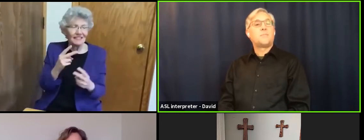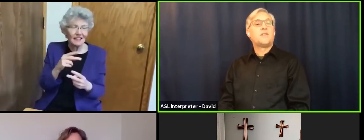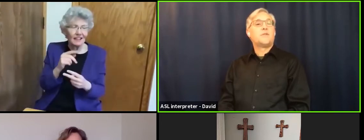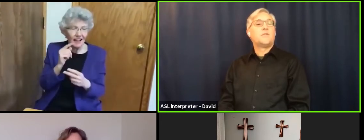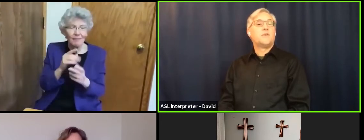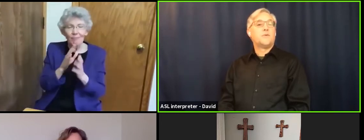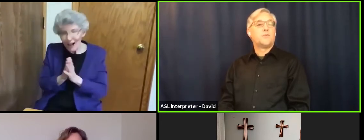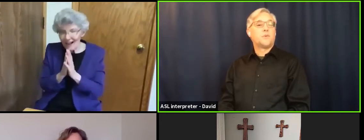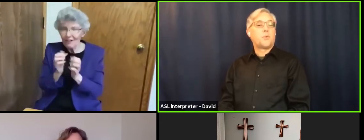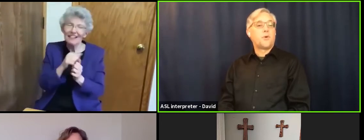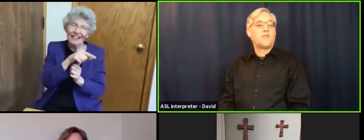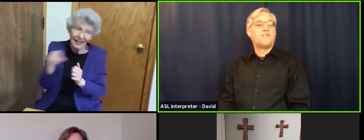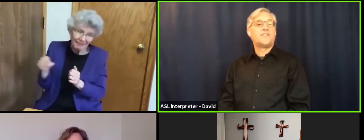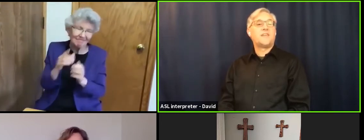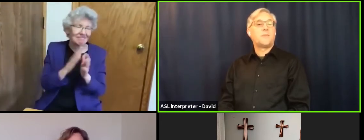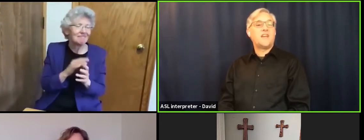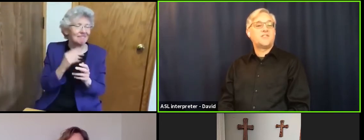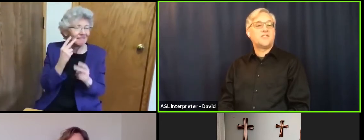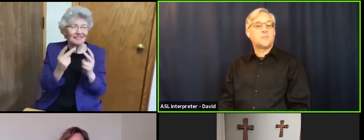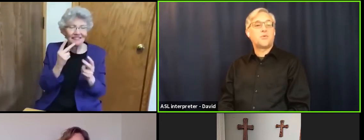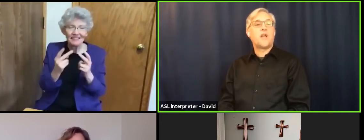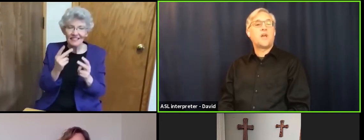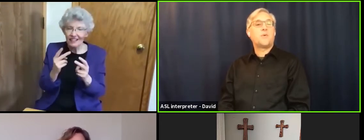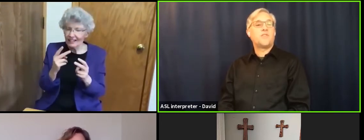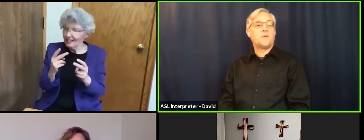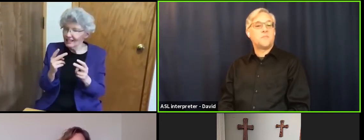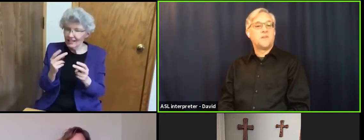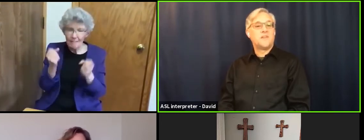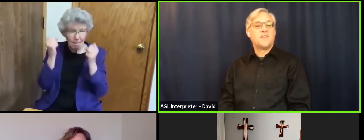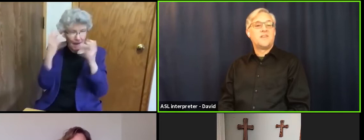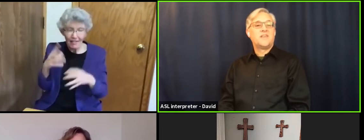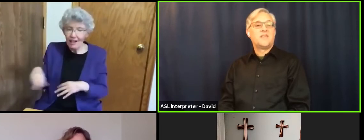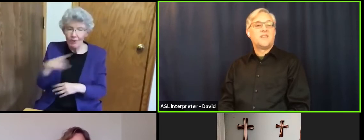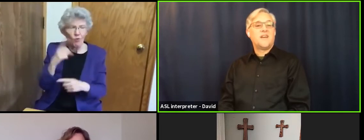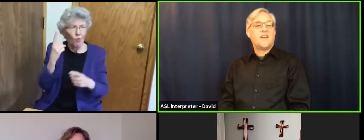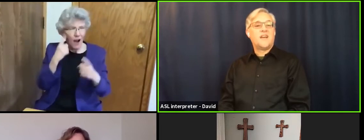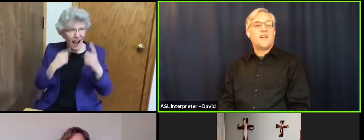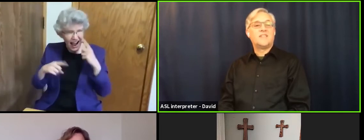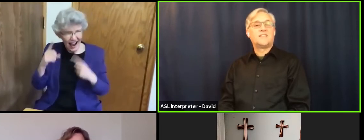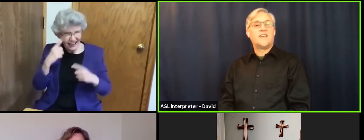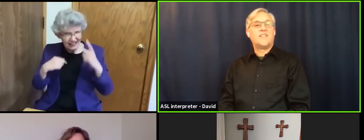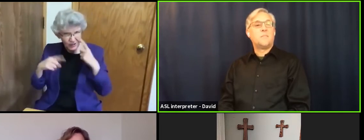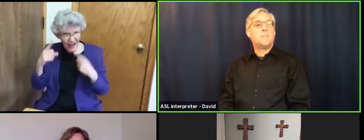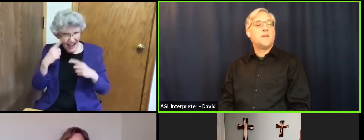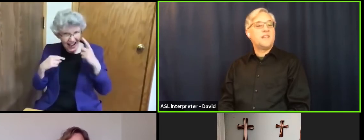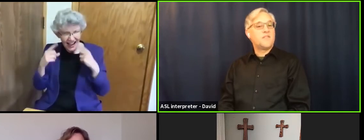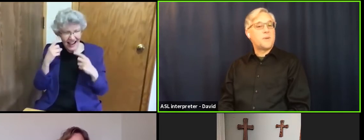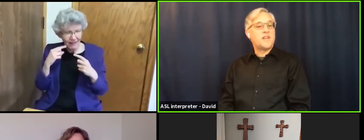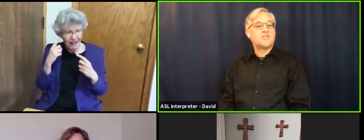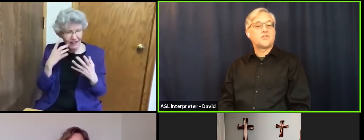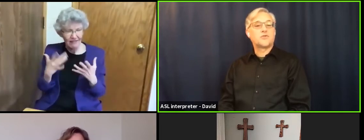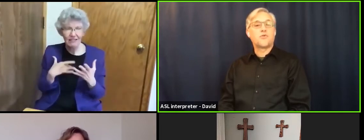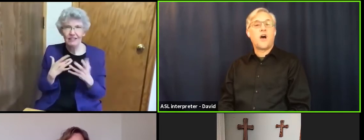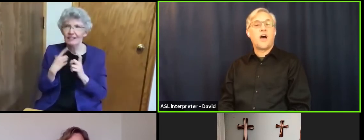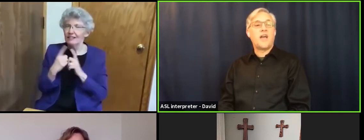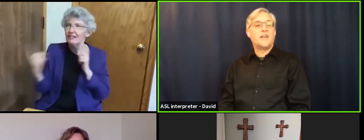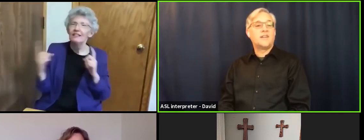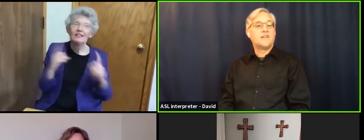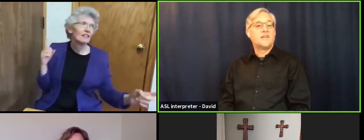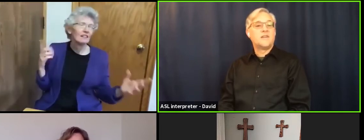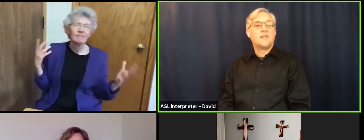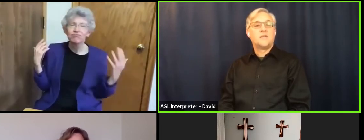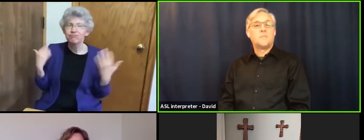A chaplain reported visiting patients and praying with them and said that many of the patients